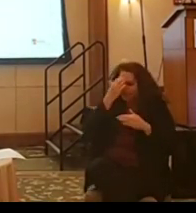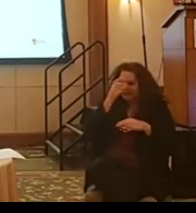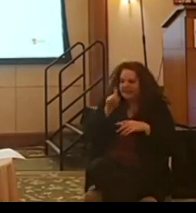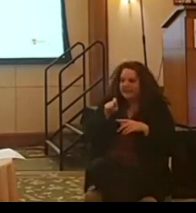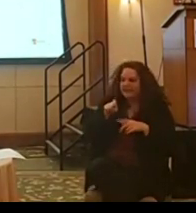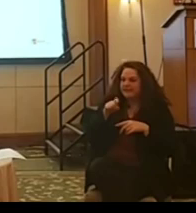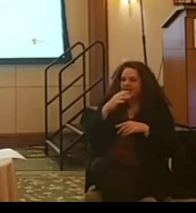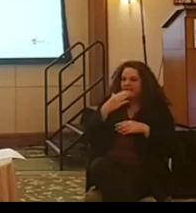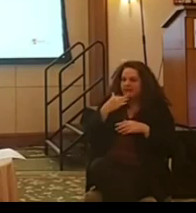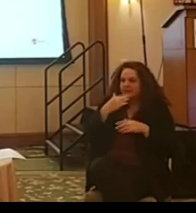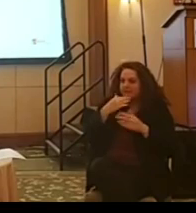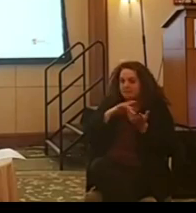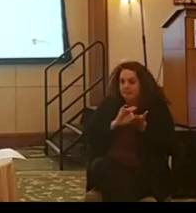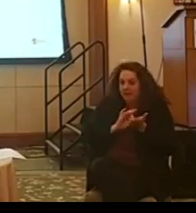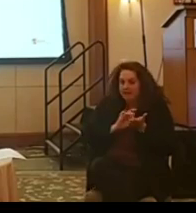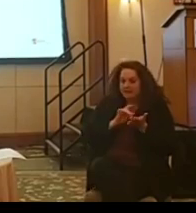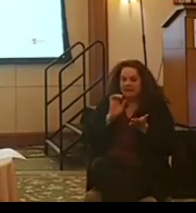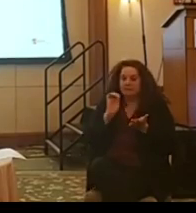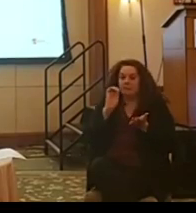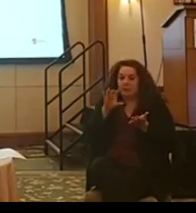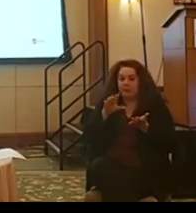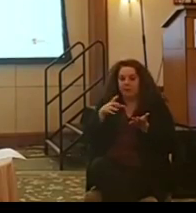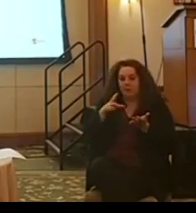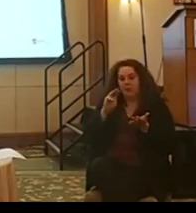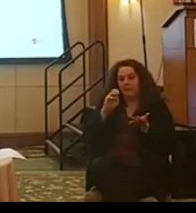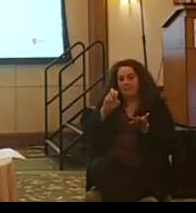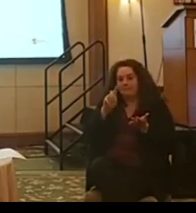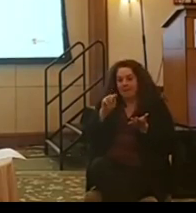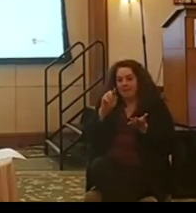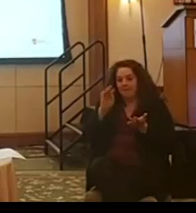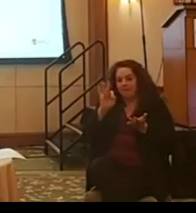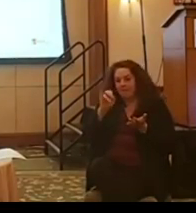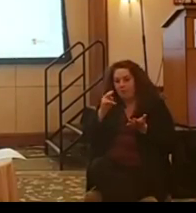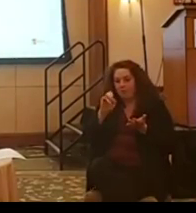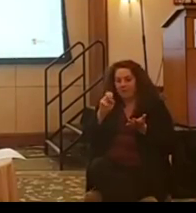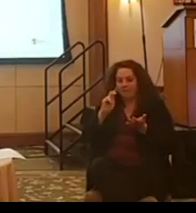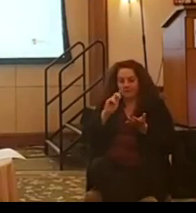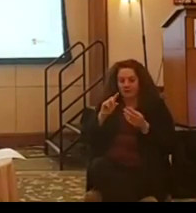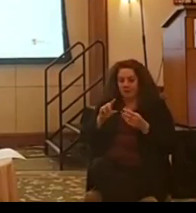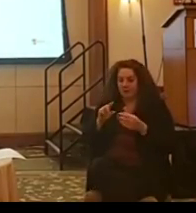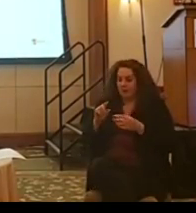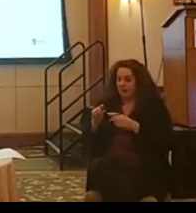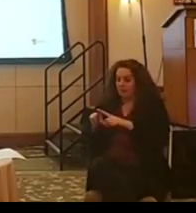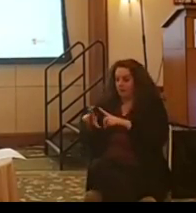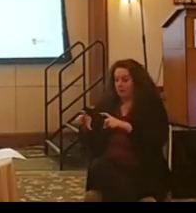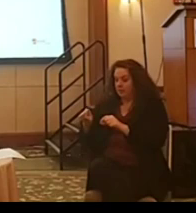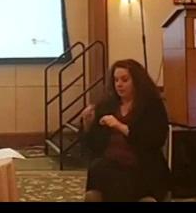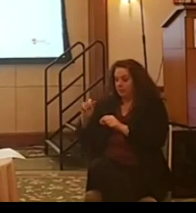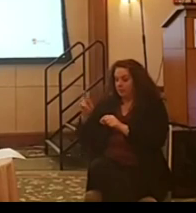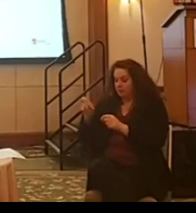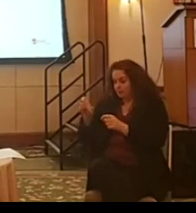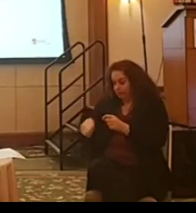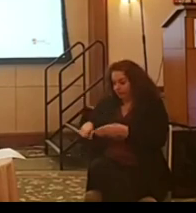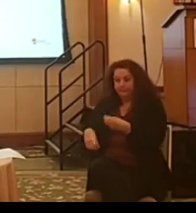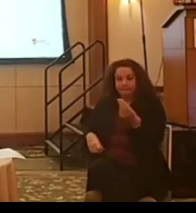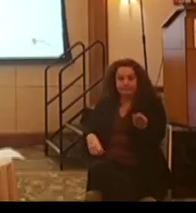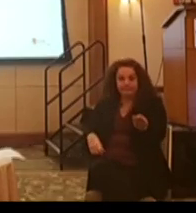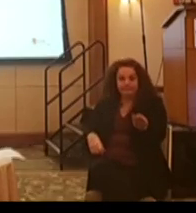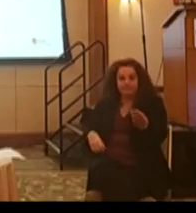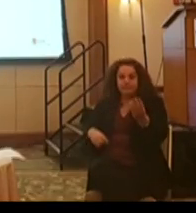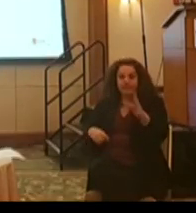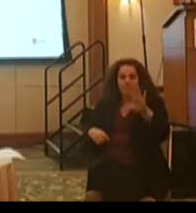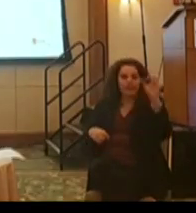on metformin. Here's the prescription. And they would hand it to the patient. The patient would leave the visit with it. And it was